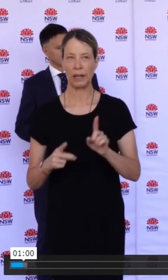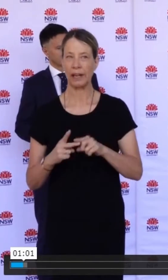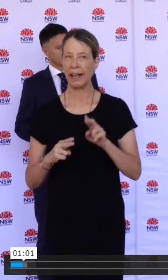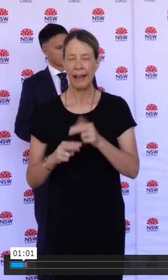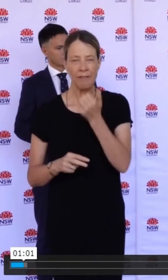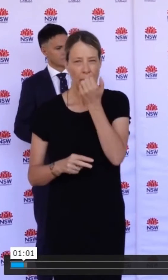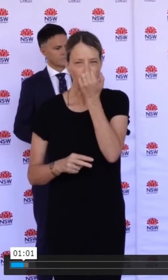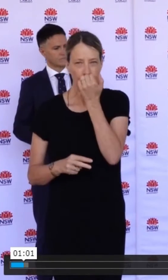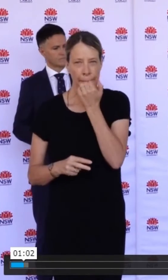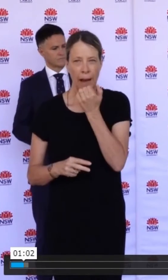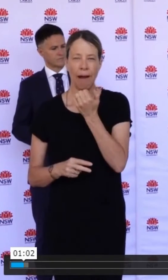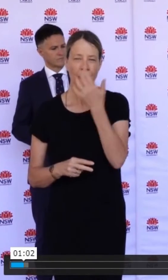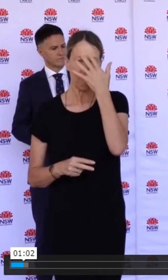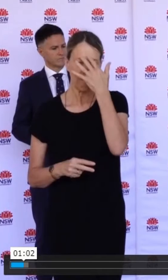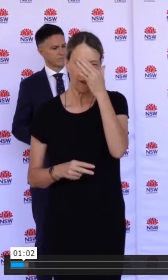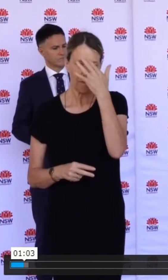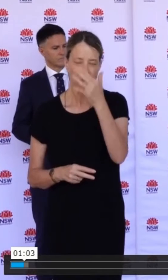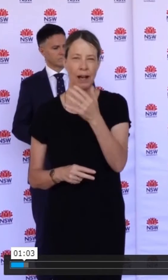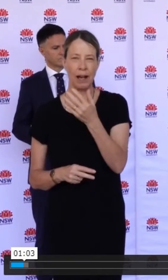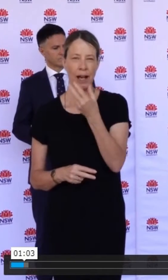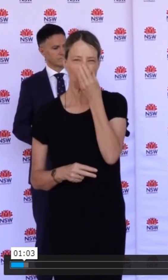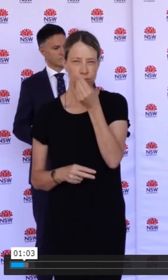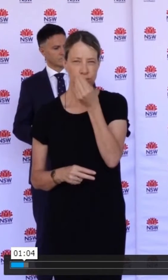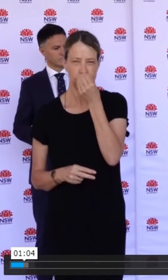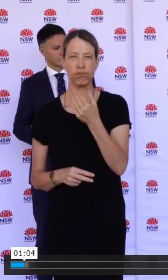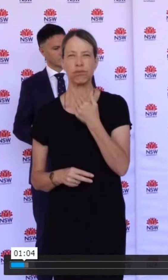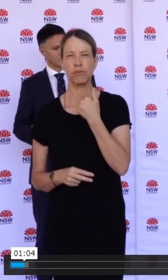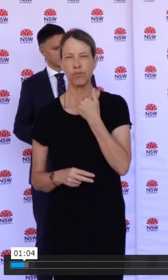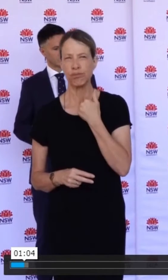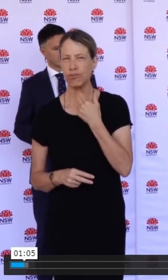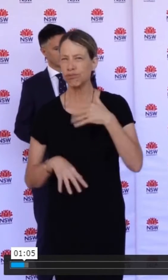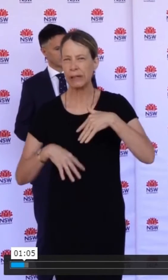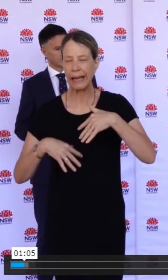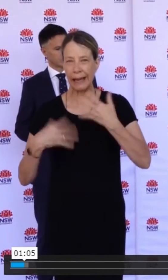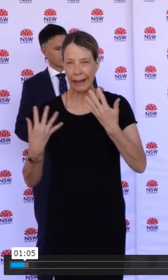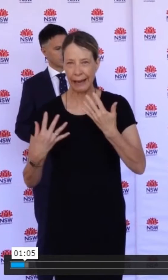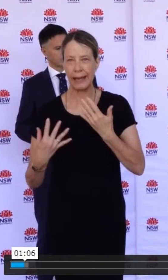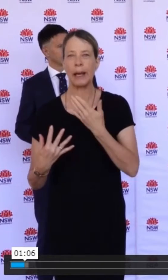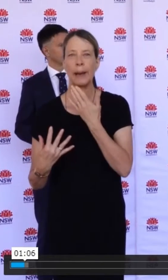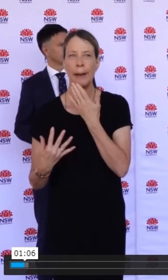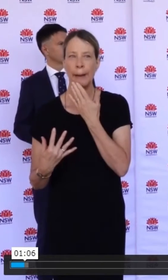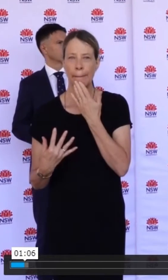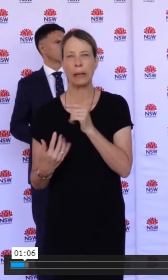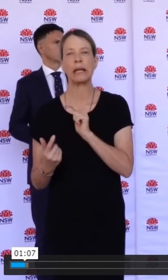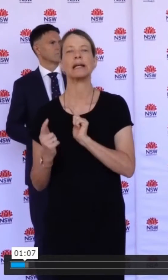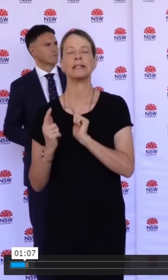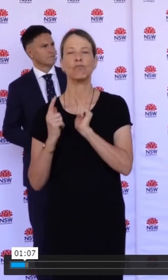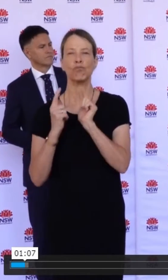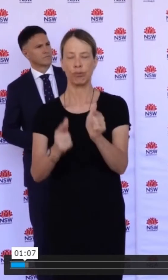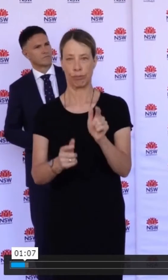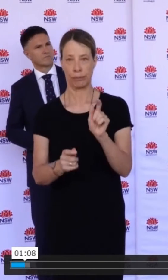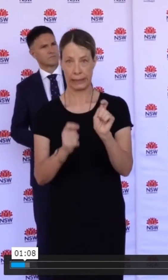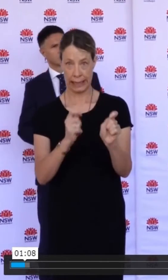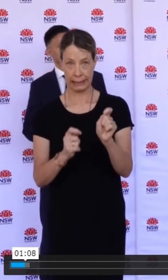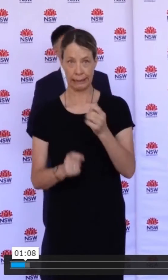any symptoms whatsoever of a flu or cold-like illness, that you come forward and get